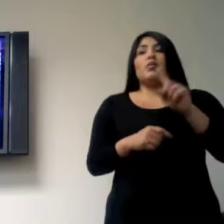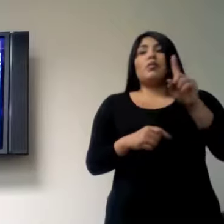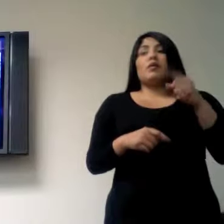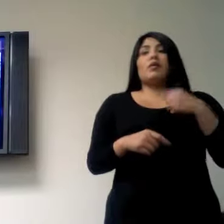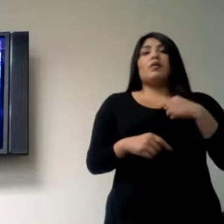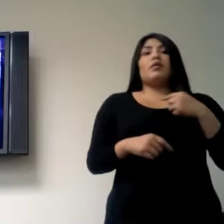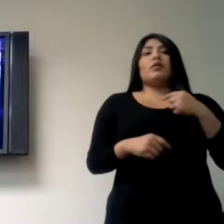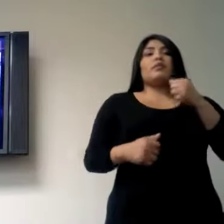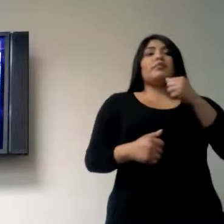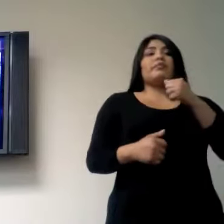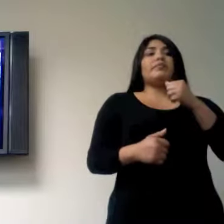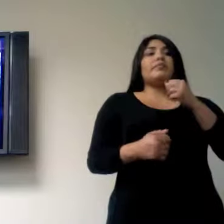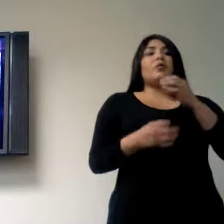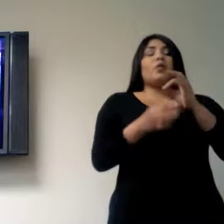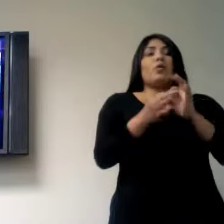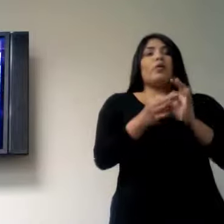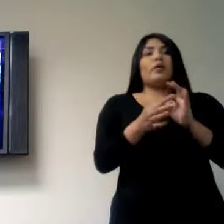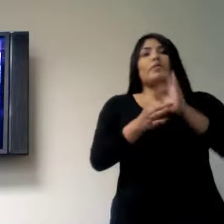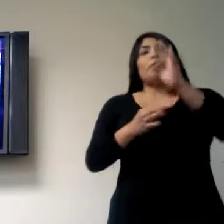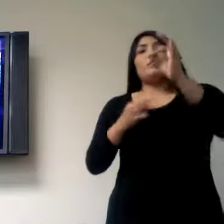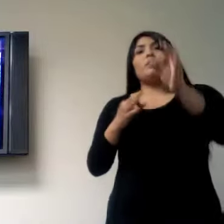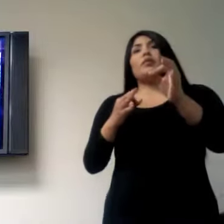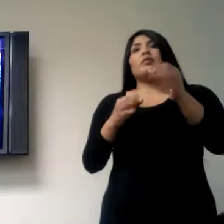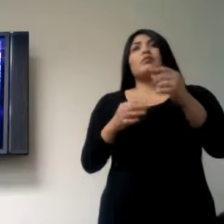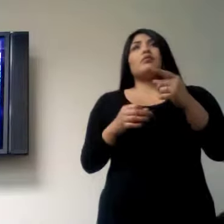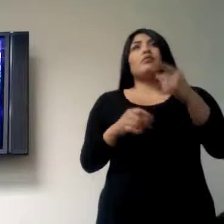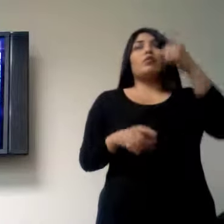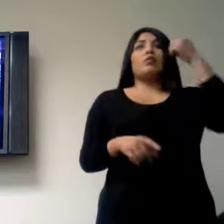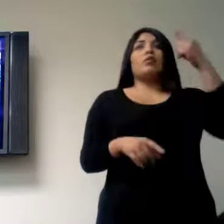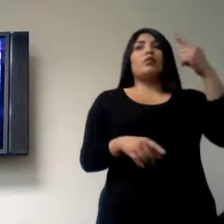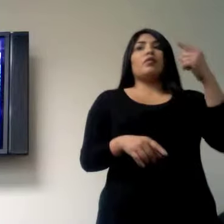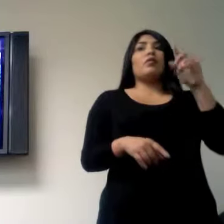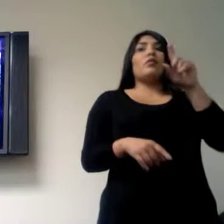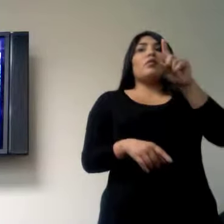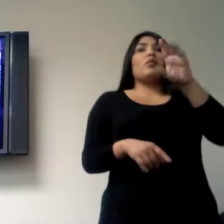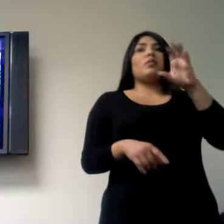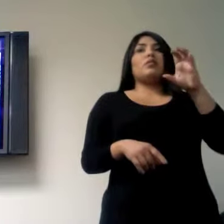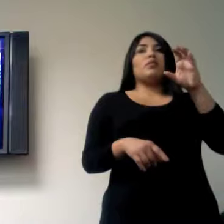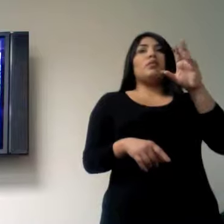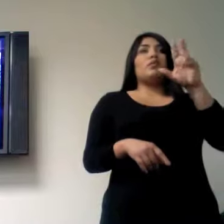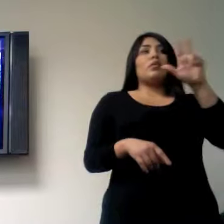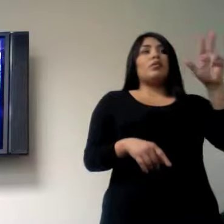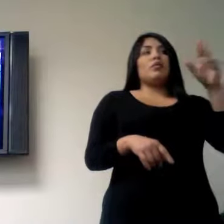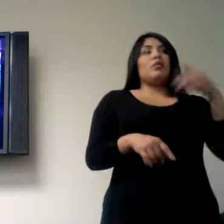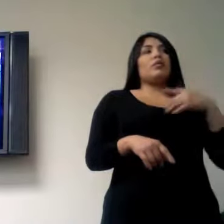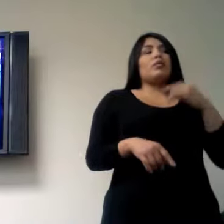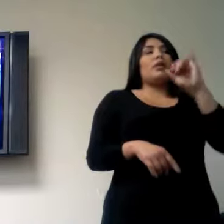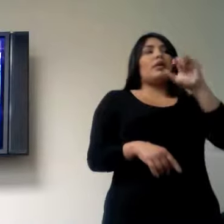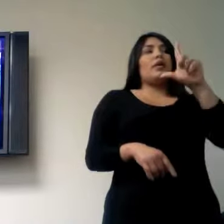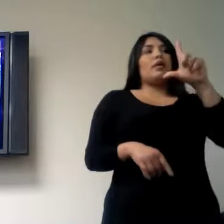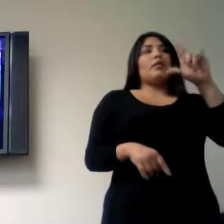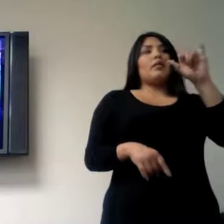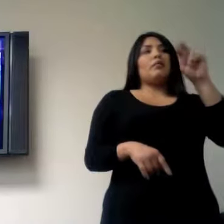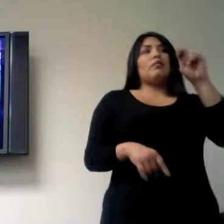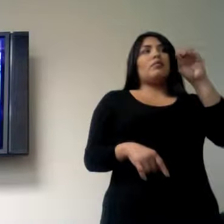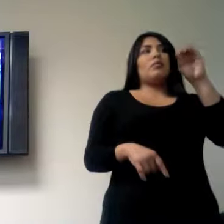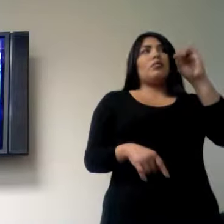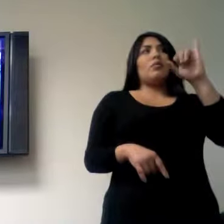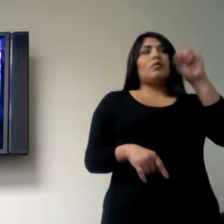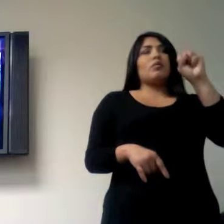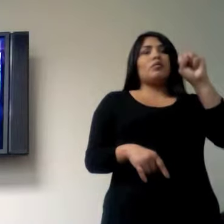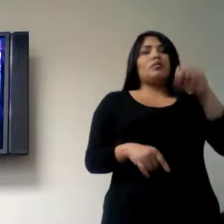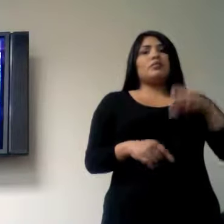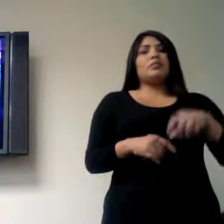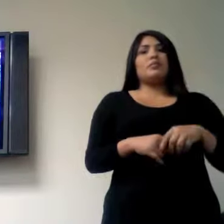They were replaced by the 133rd Illinois, known as a 100-day regiment, for their short-term assignment.